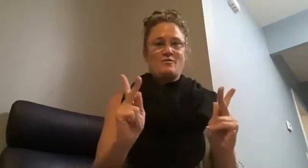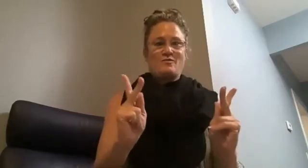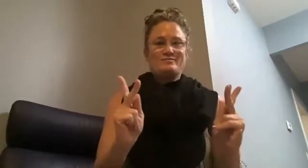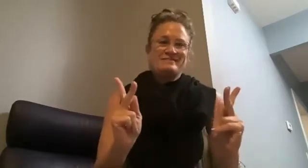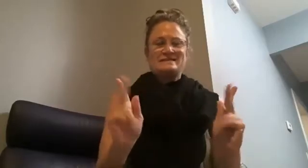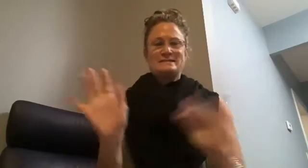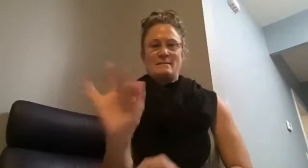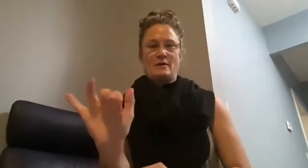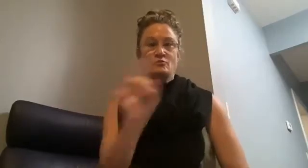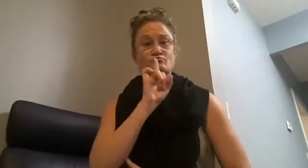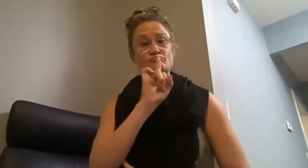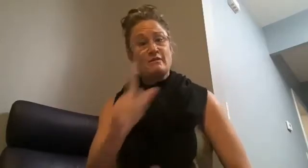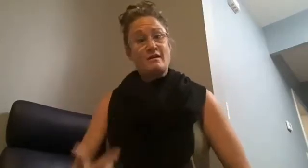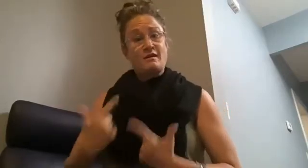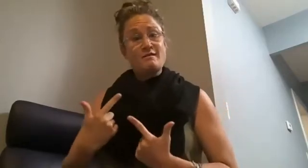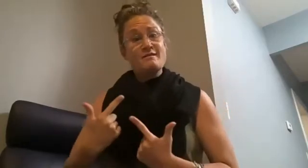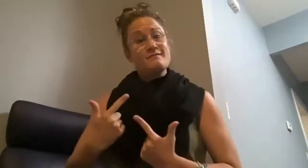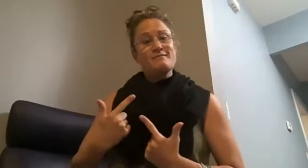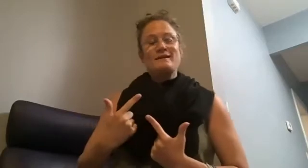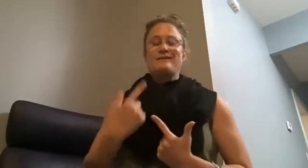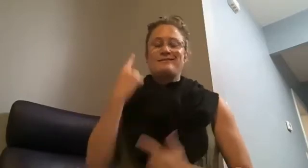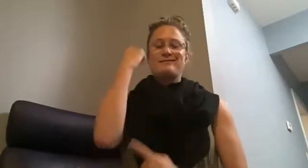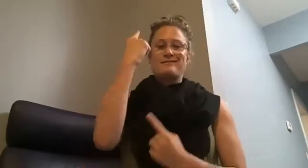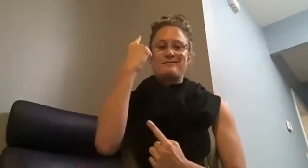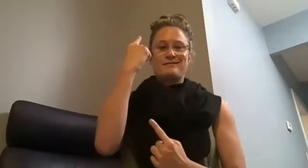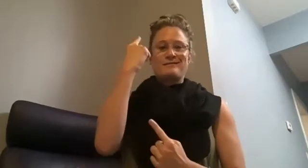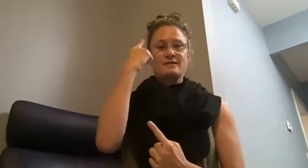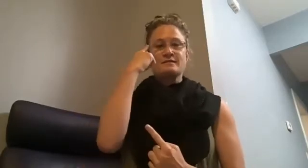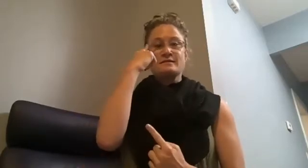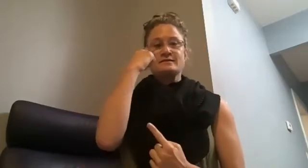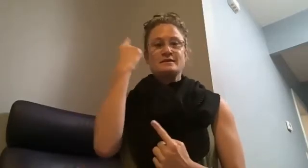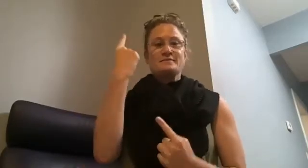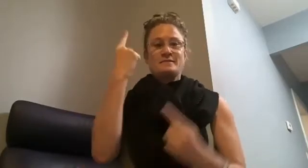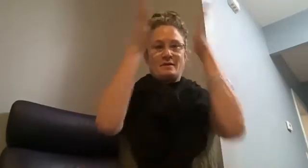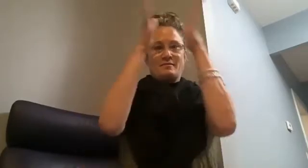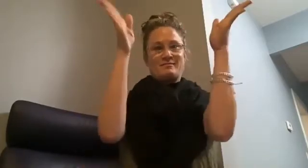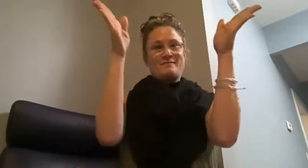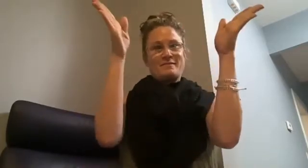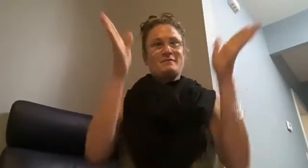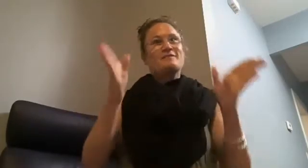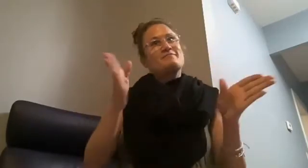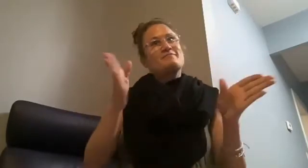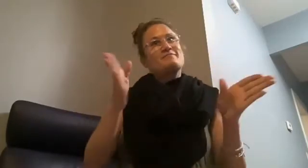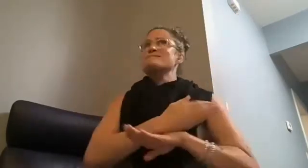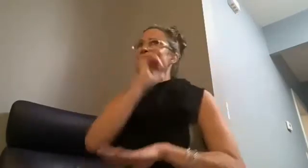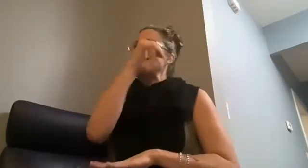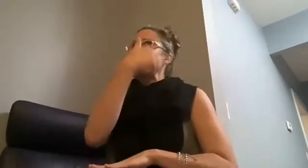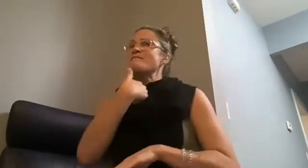real life. But I think it's opened me up to conversations with them that I may normally have not had. And what I've been finding